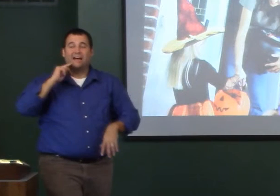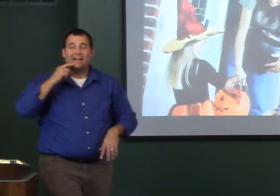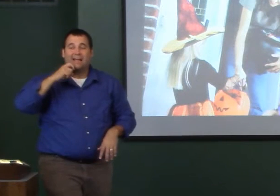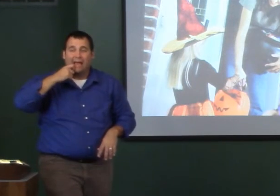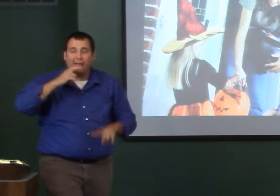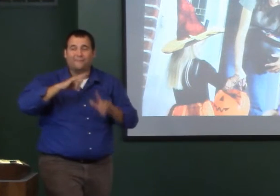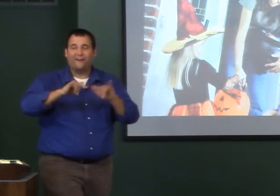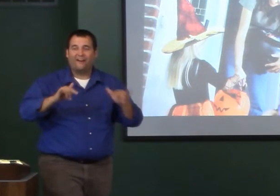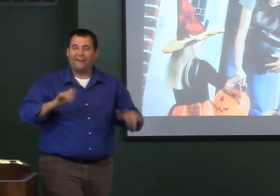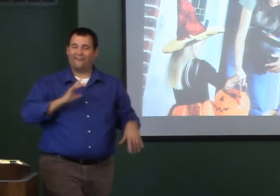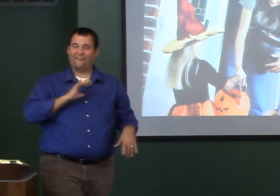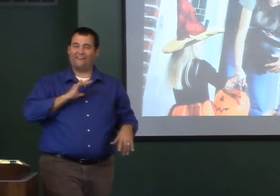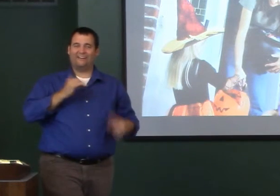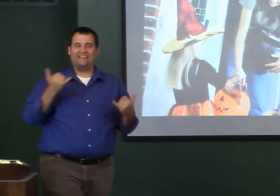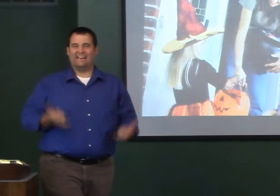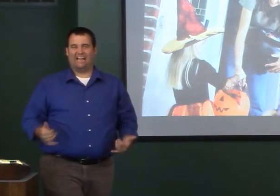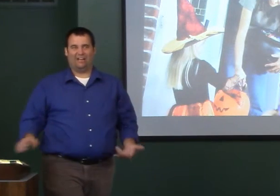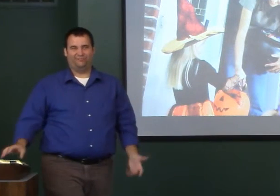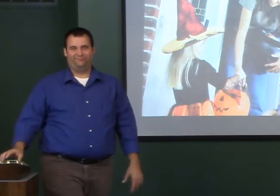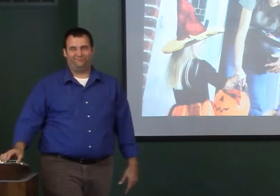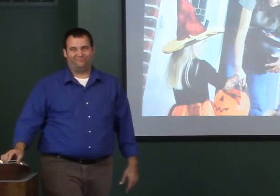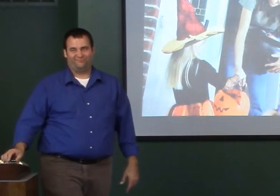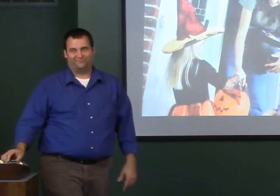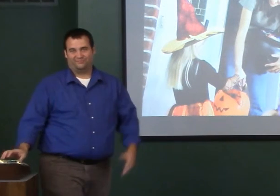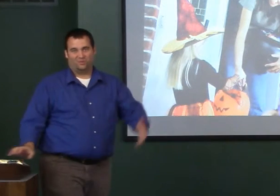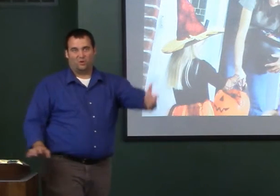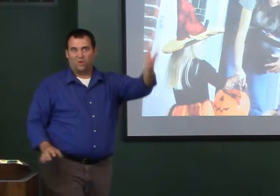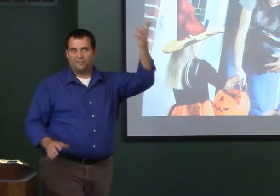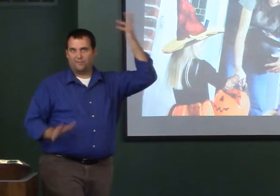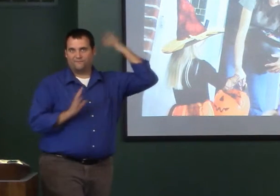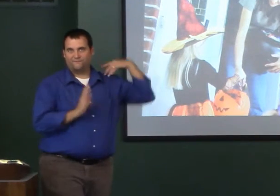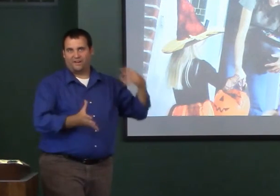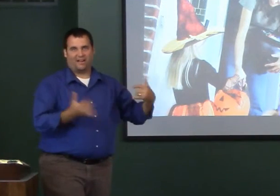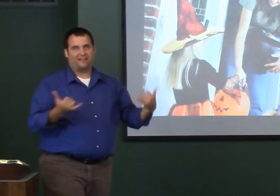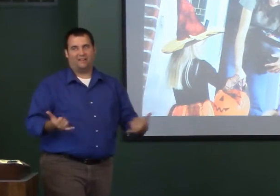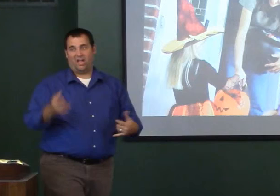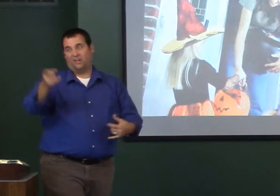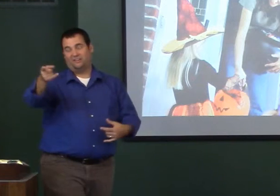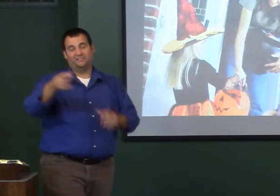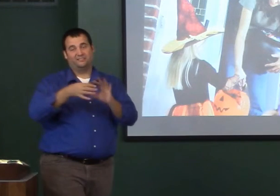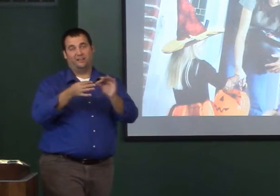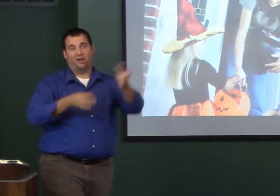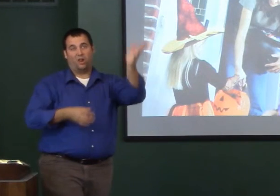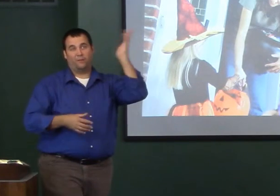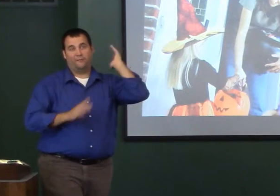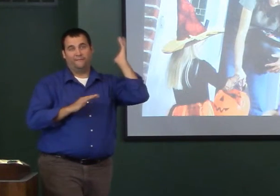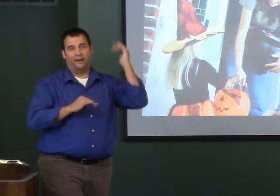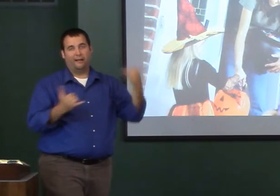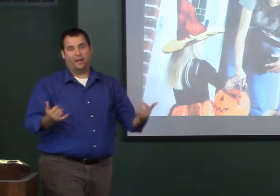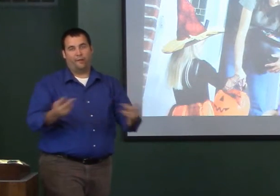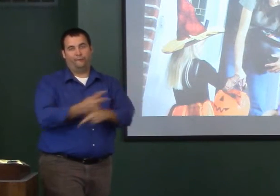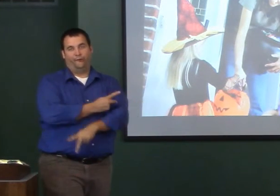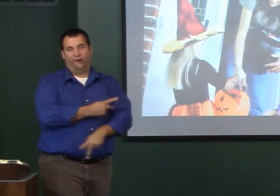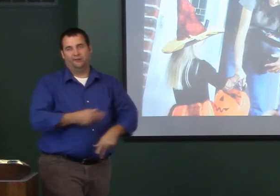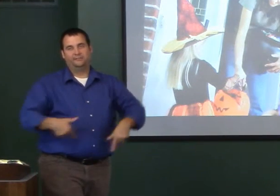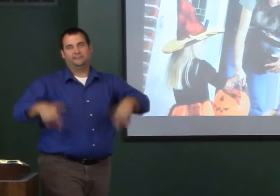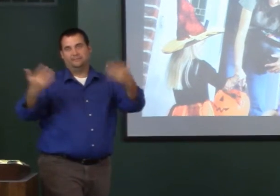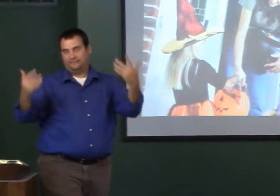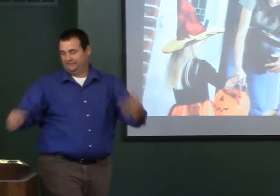So a long time ago, those apples were fine, but now, you know, it's